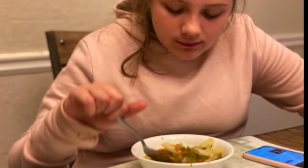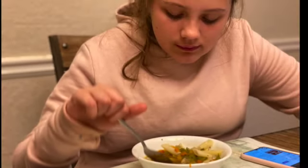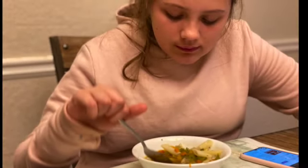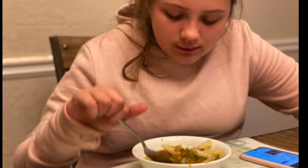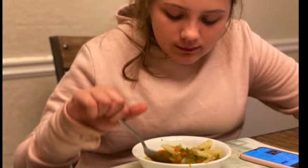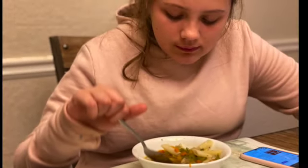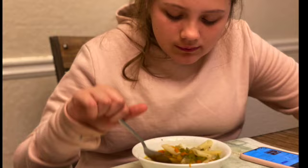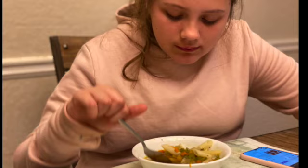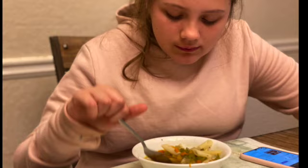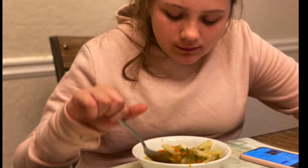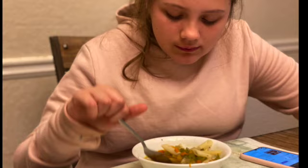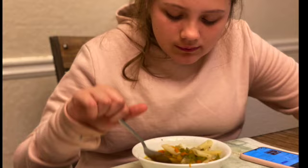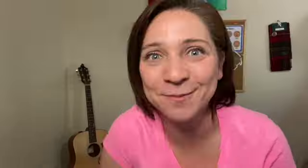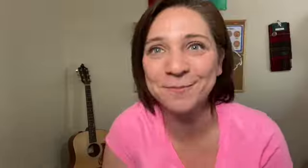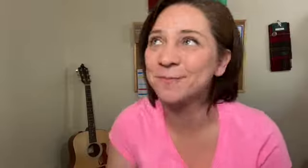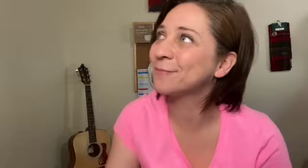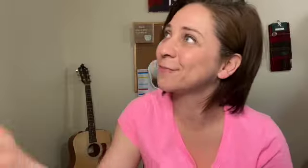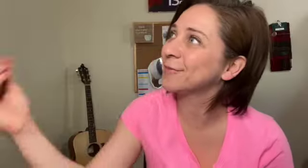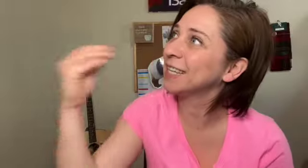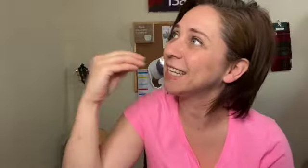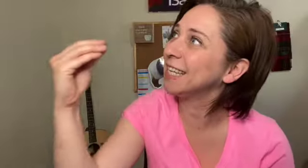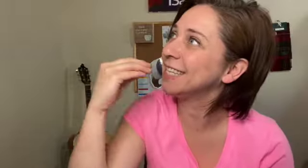Sign eat. Eat.